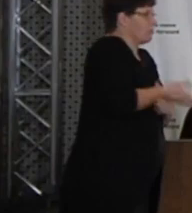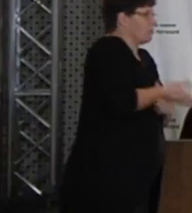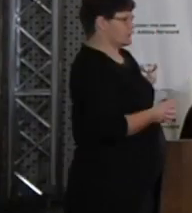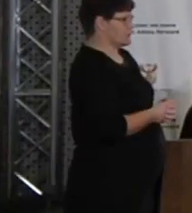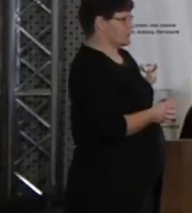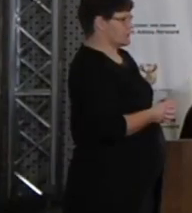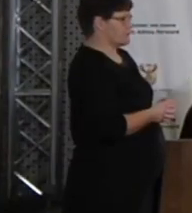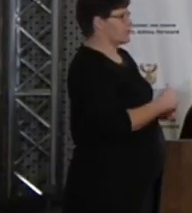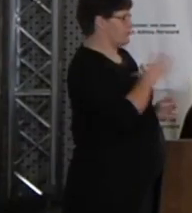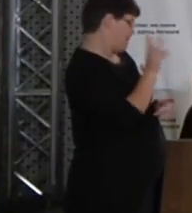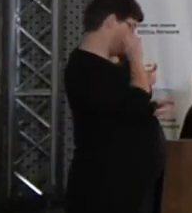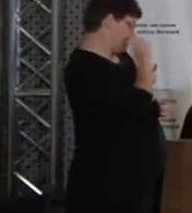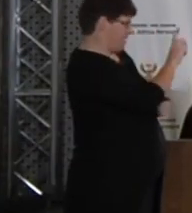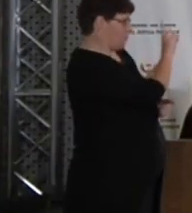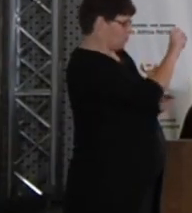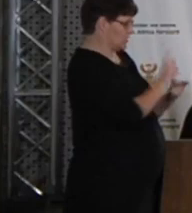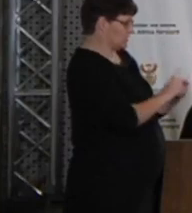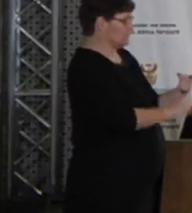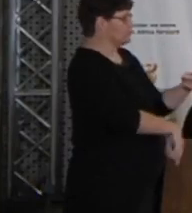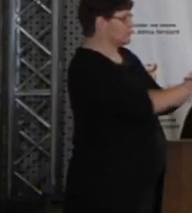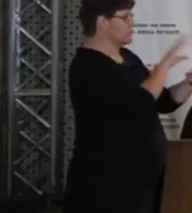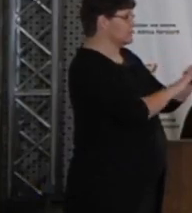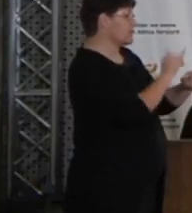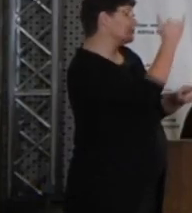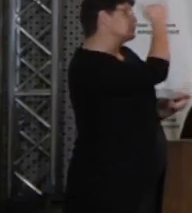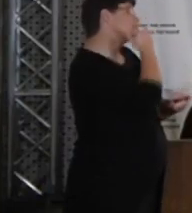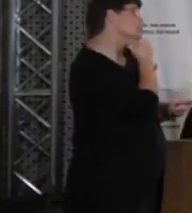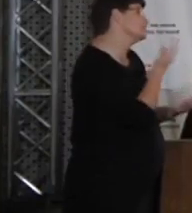Okay, fine, we hear you now. Next caller.